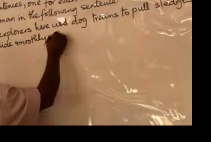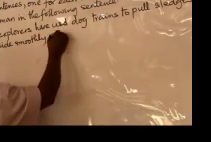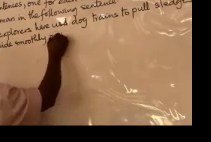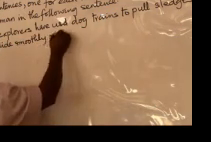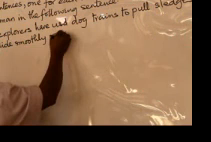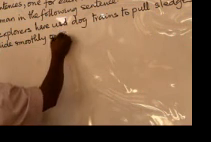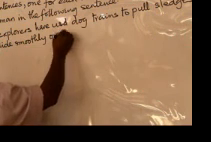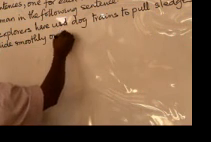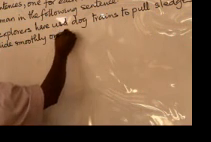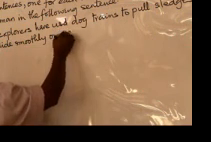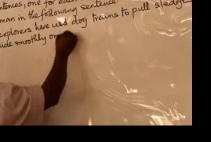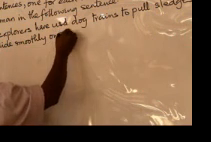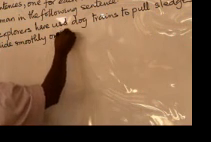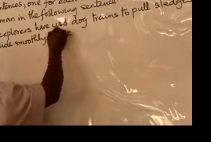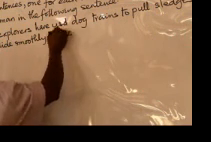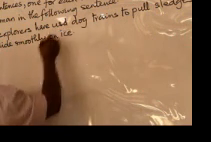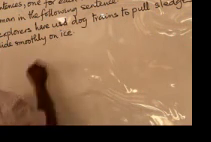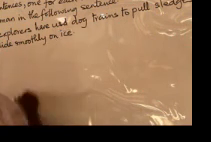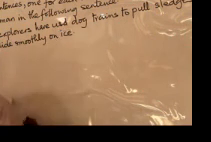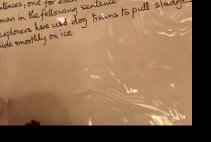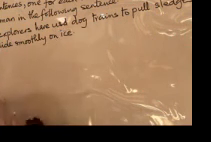on ice.